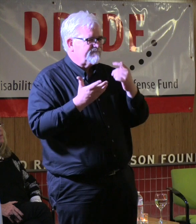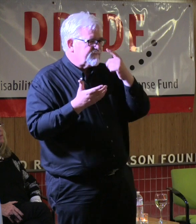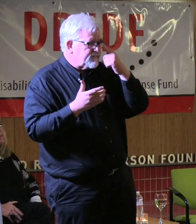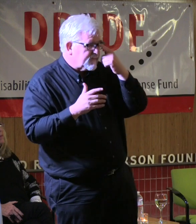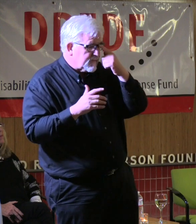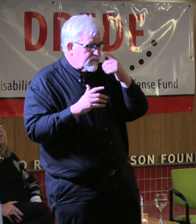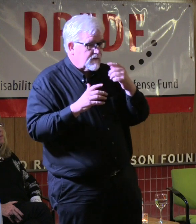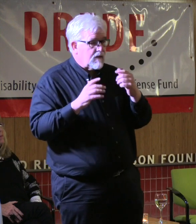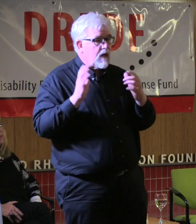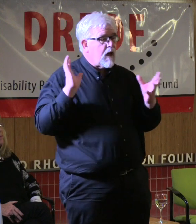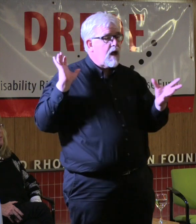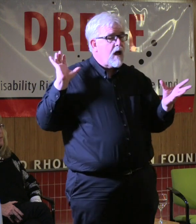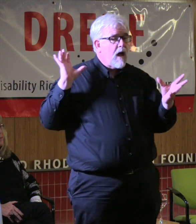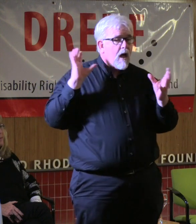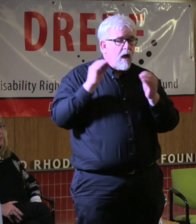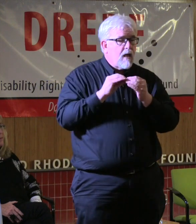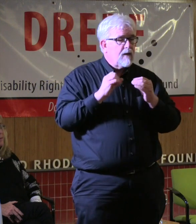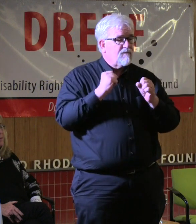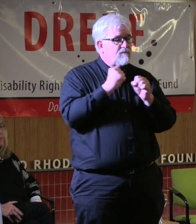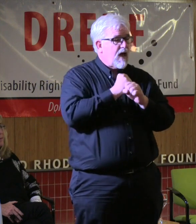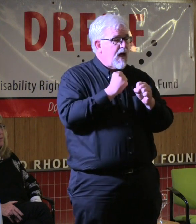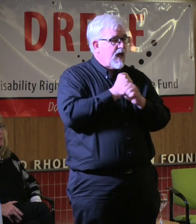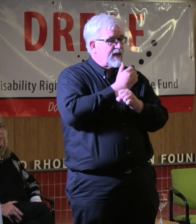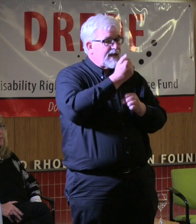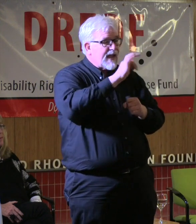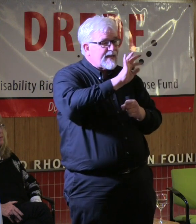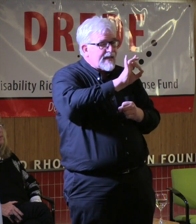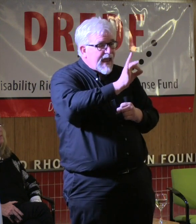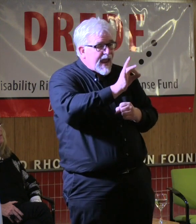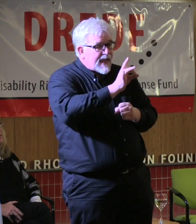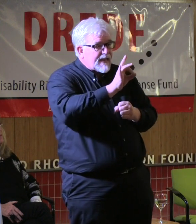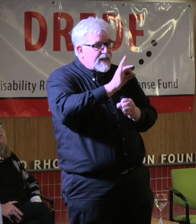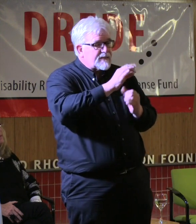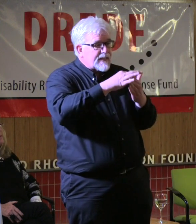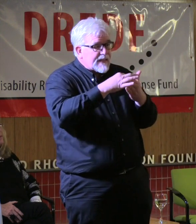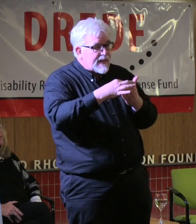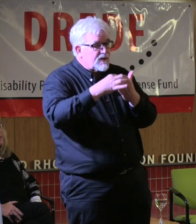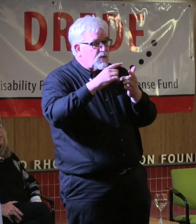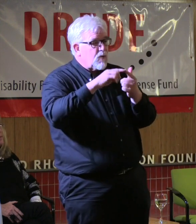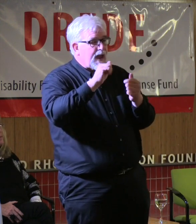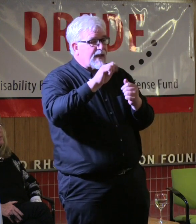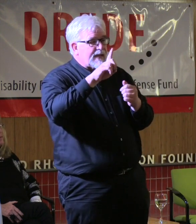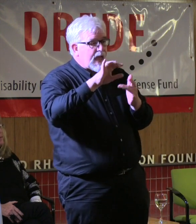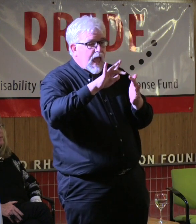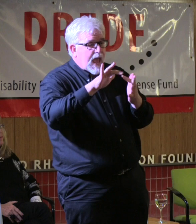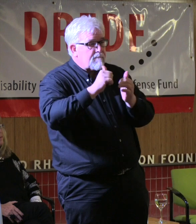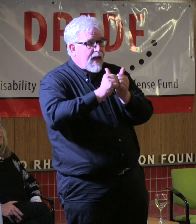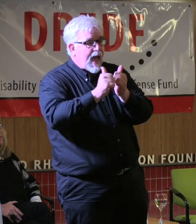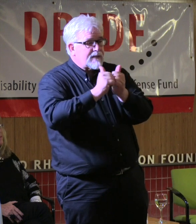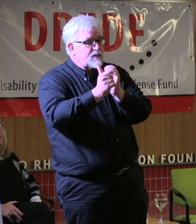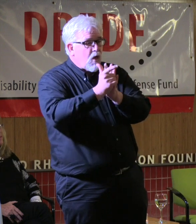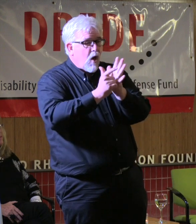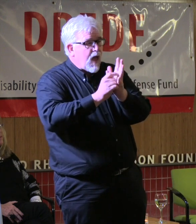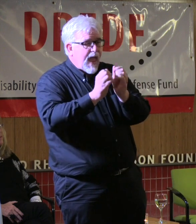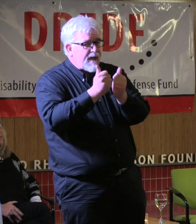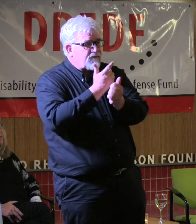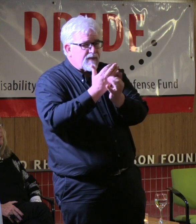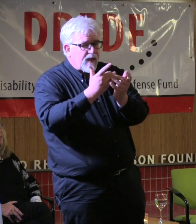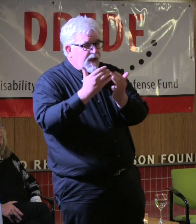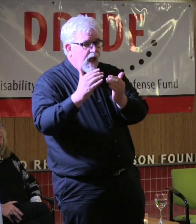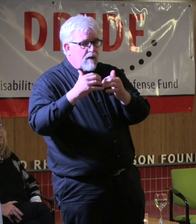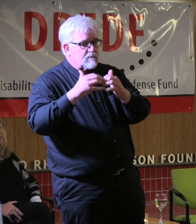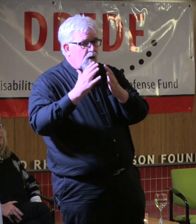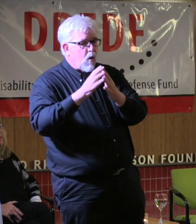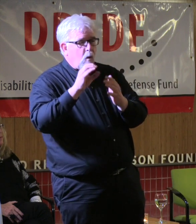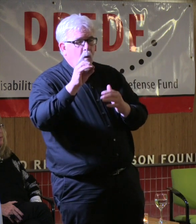in all the fights in the 80s leading up to the ADA and the passage and everything since then, implementation